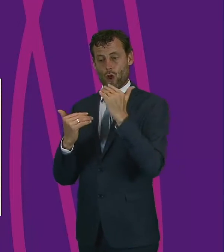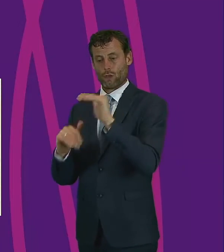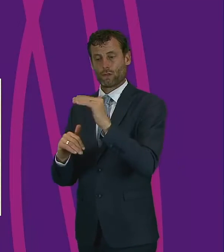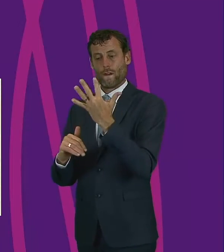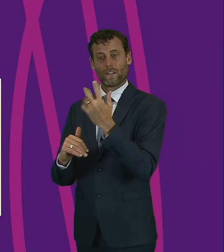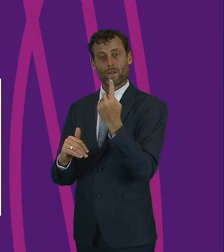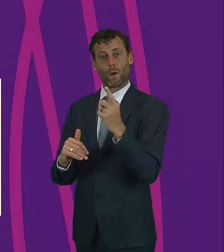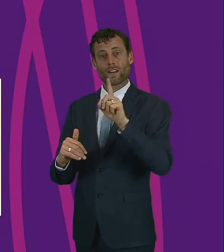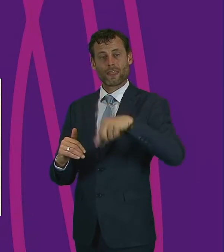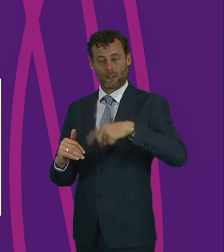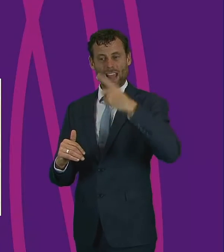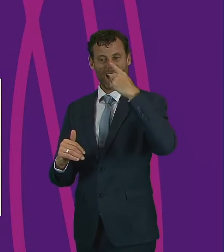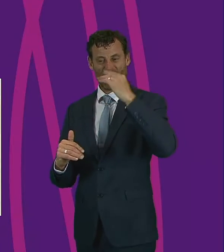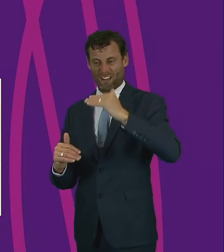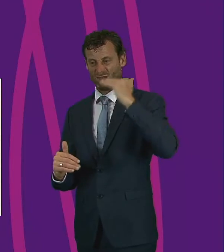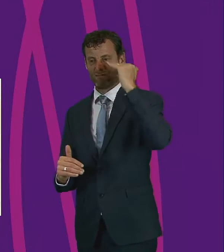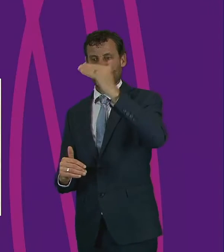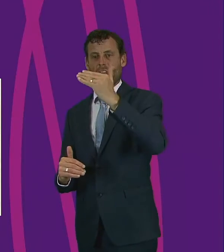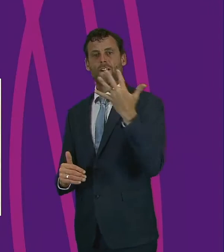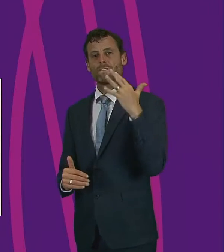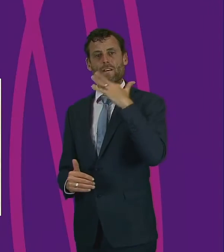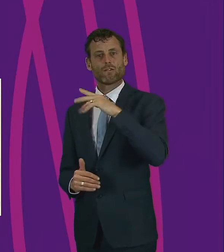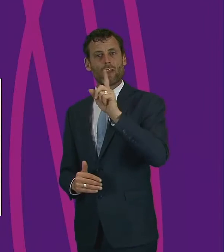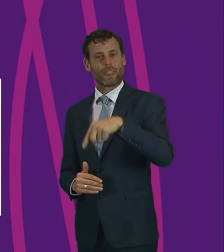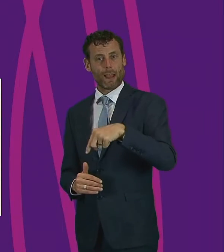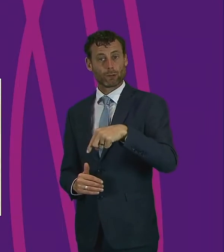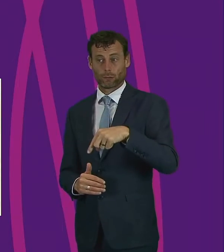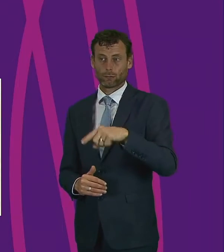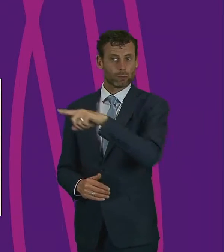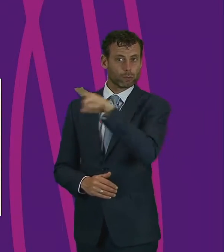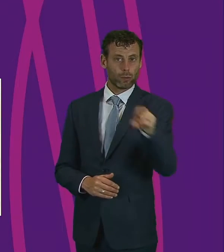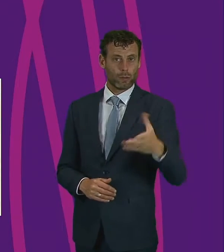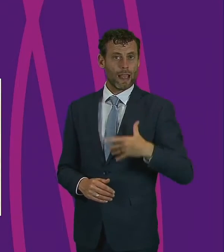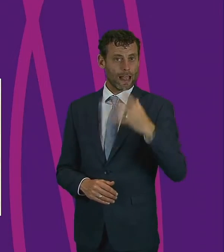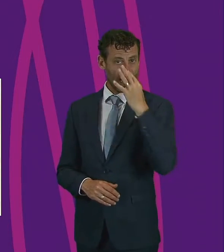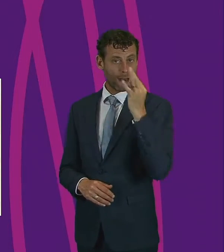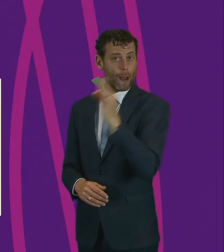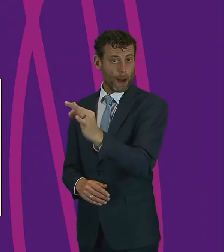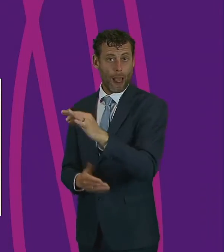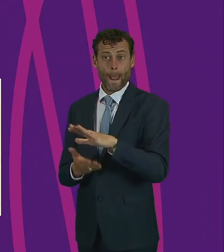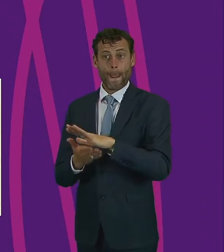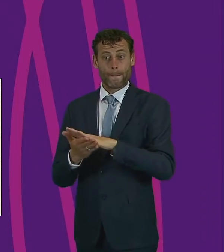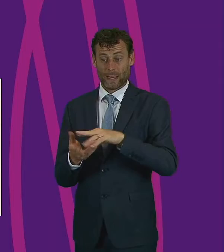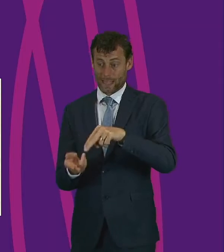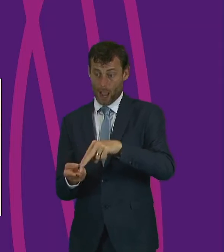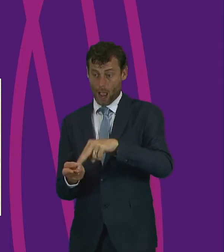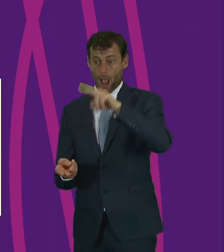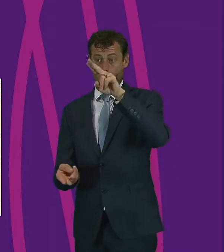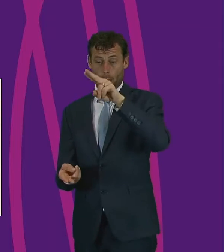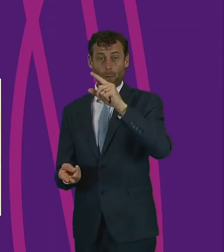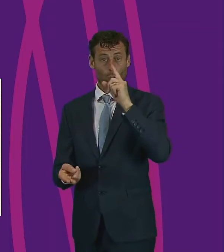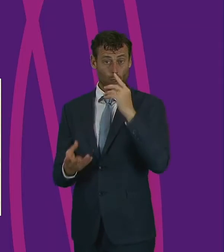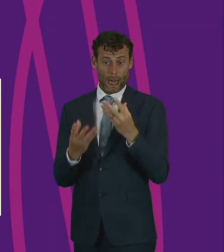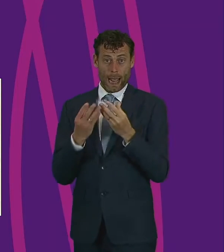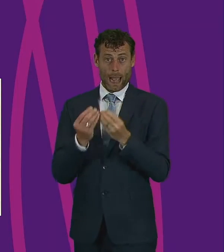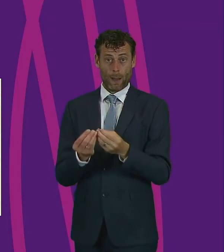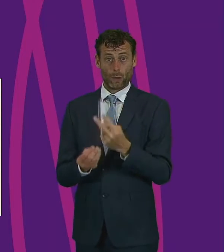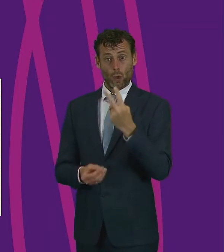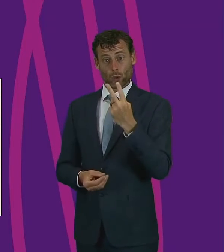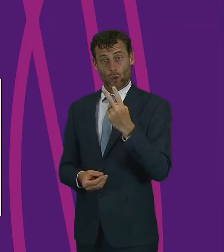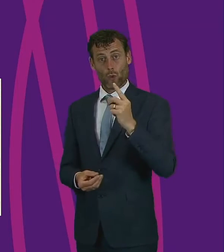be increased to a cumulative value of £500,000. This almost tenfold increase will benefit over 2,500